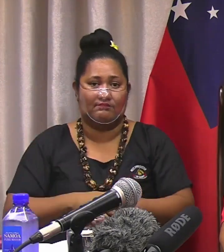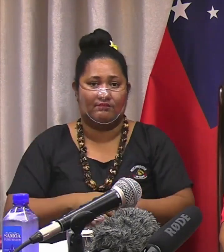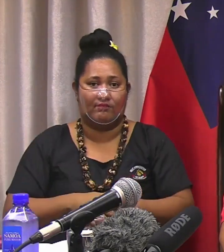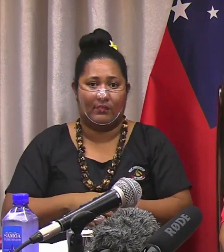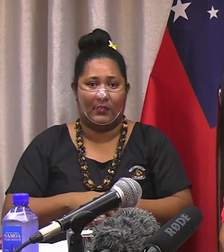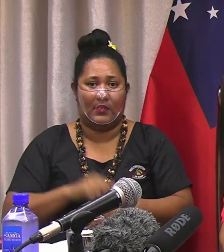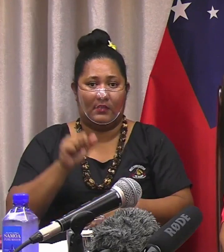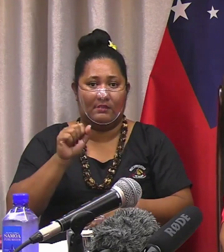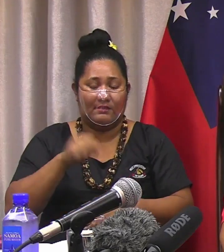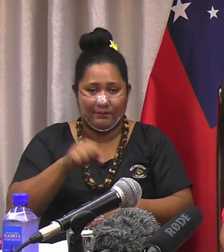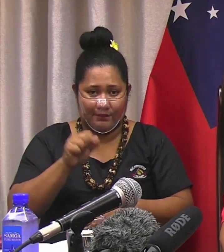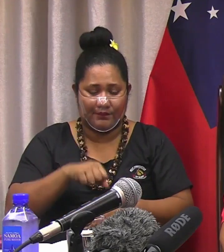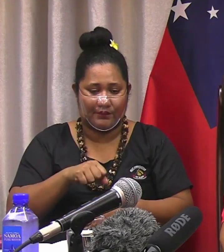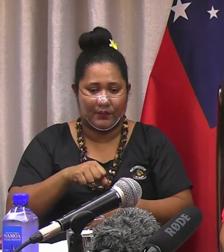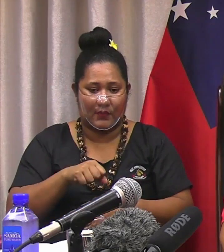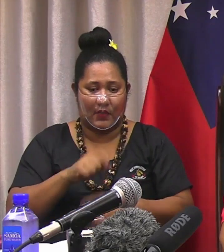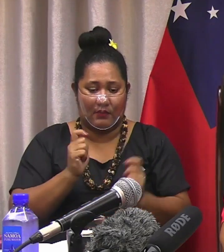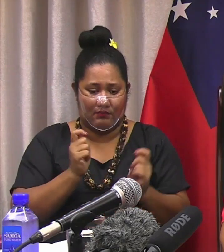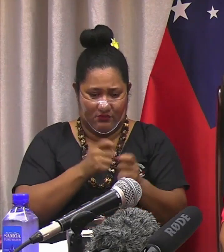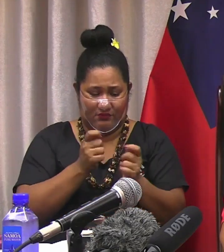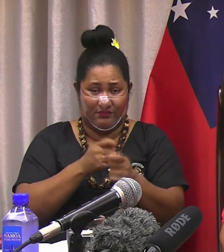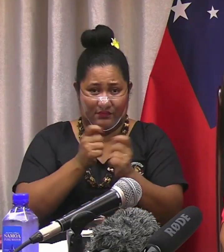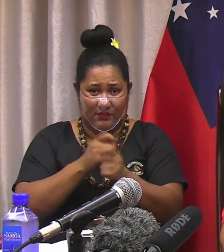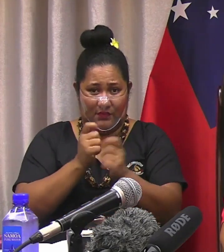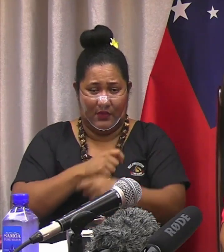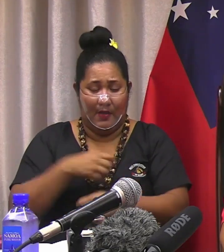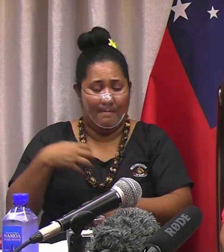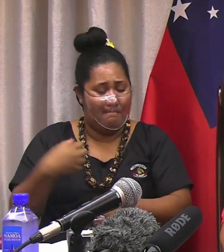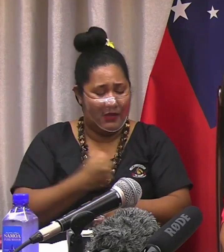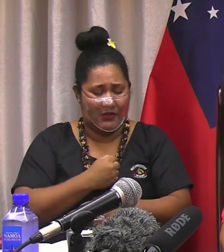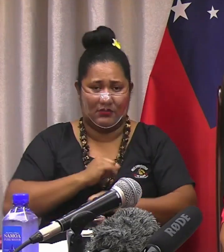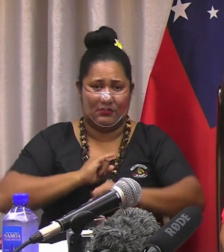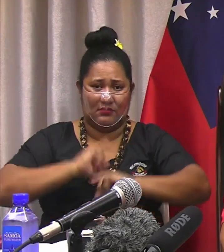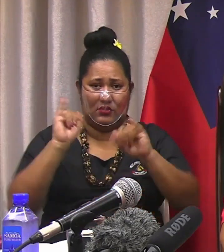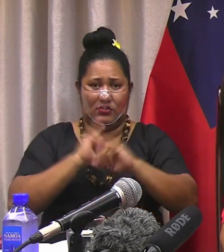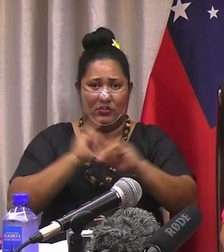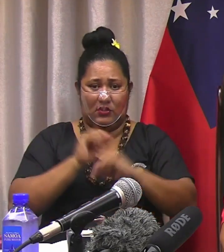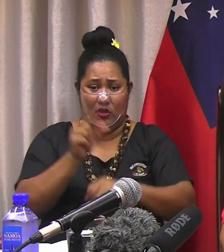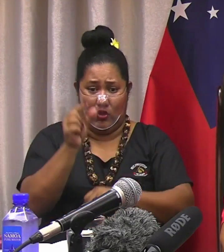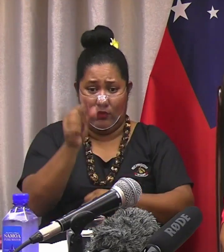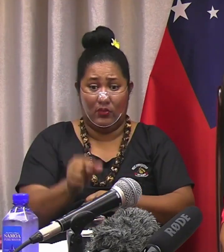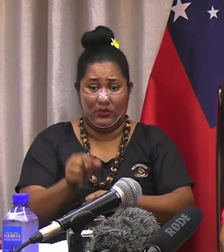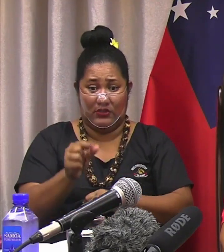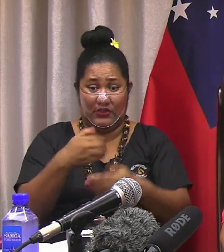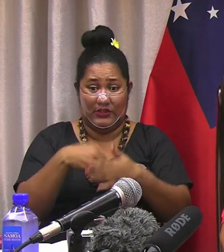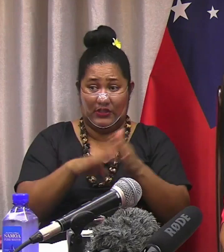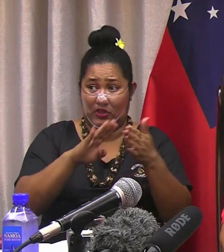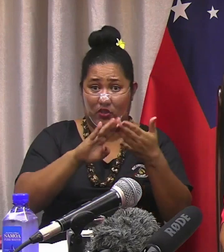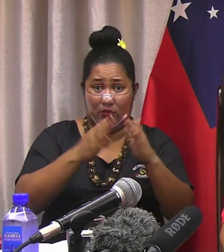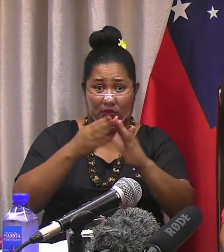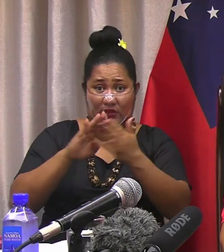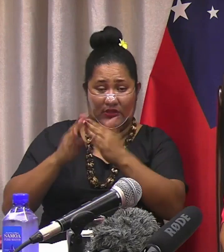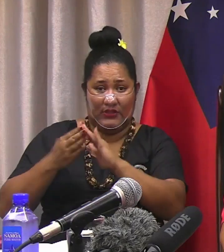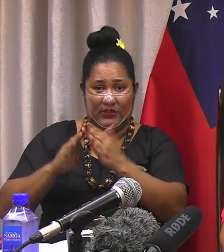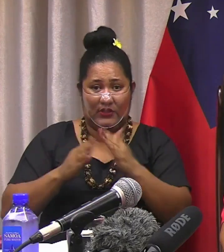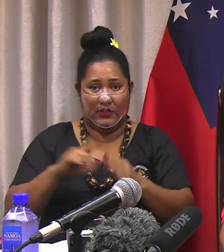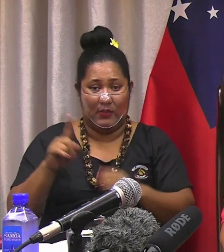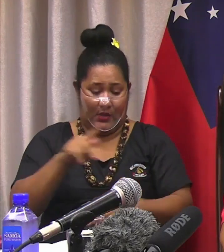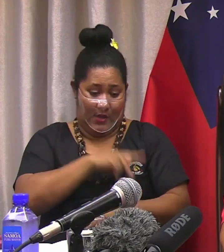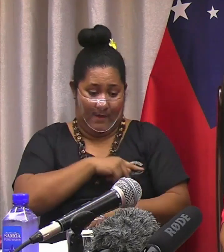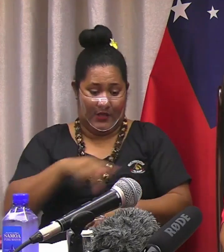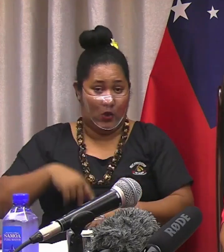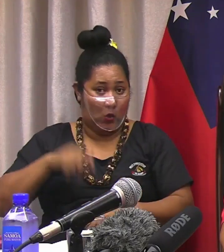Despite these arrangements, should there be an emergence of a case in the community, Cabinet